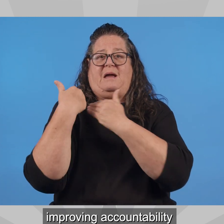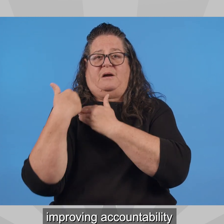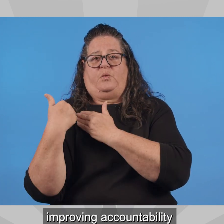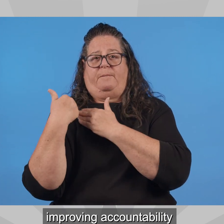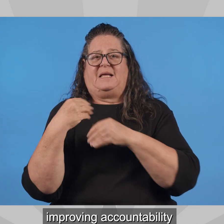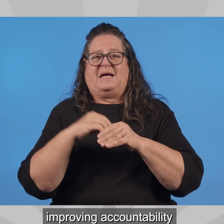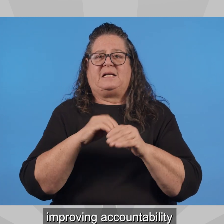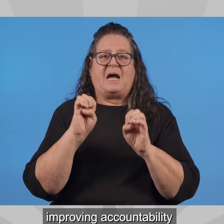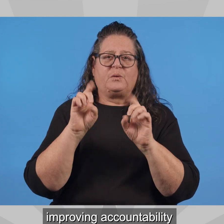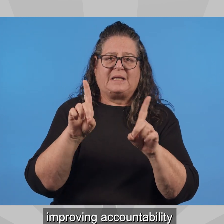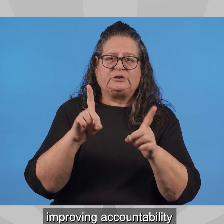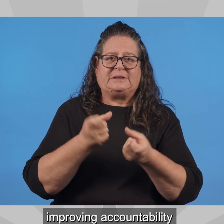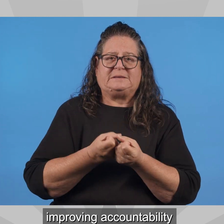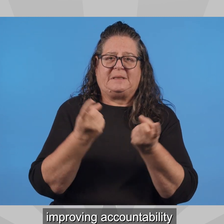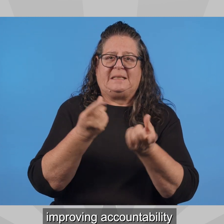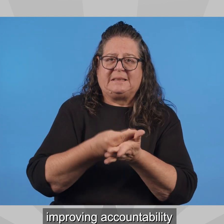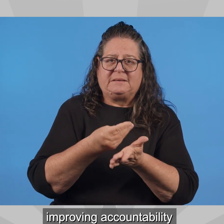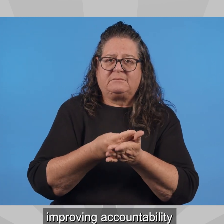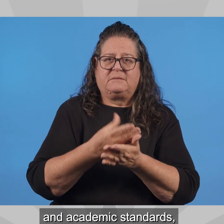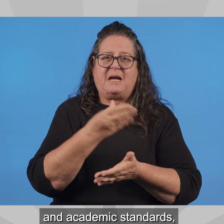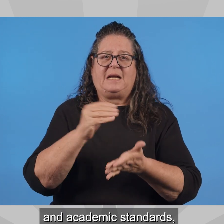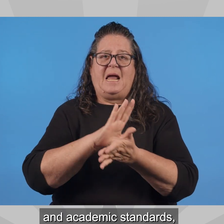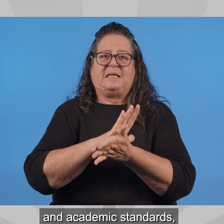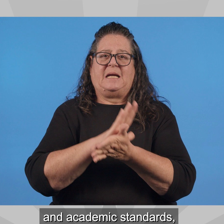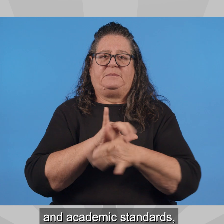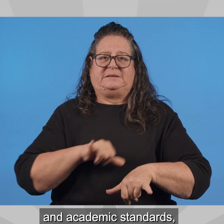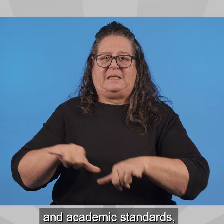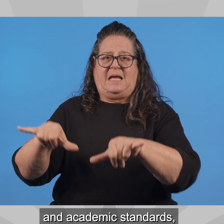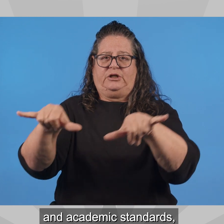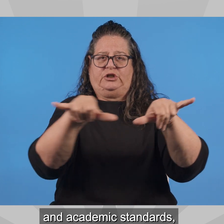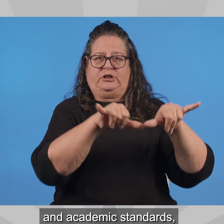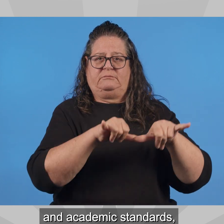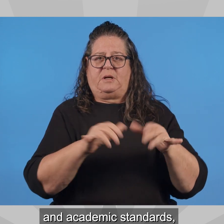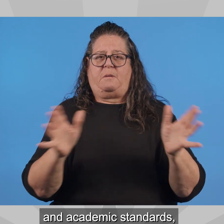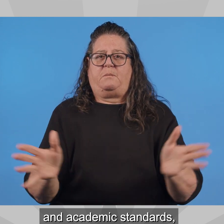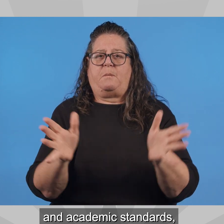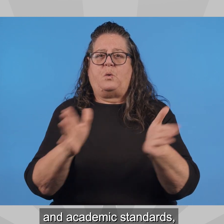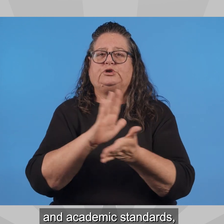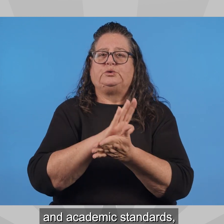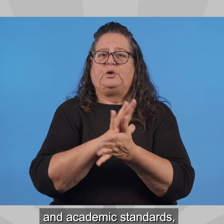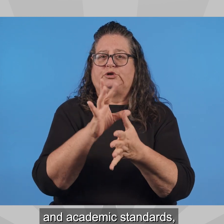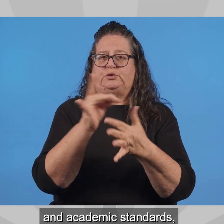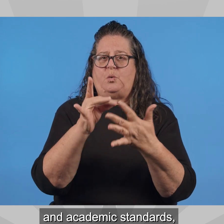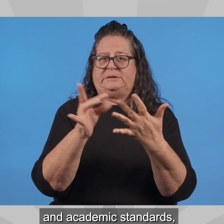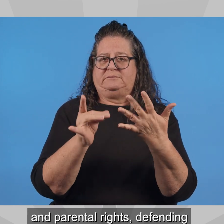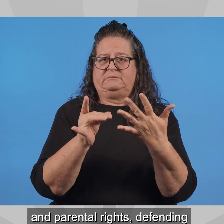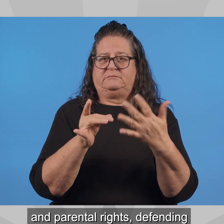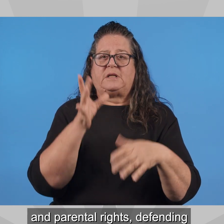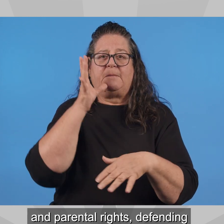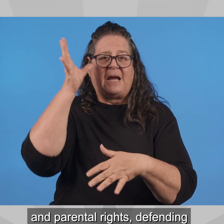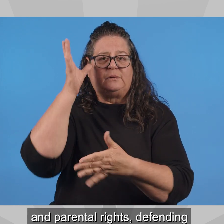improving accountability in educational spending and academic standards, promoting school choice